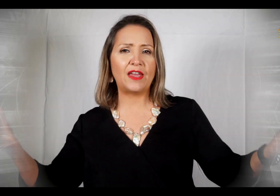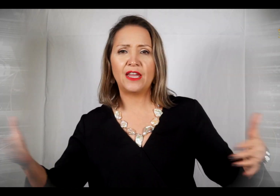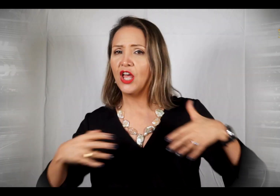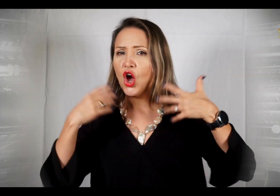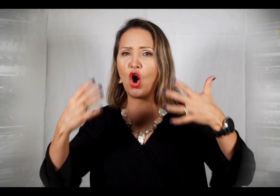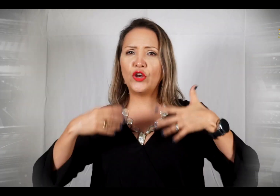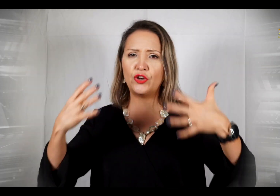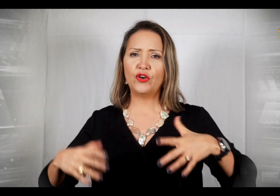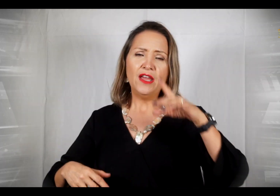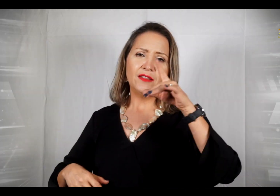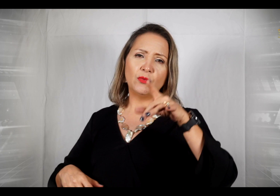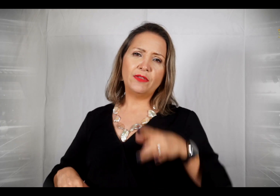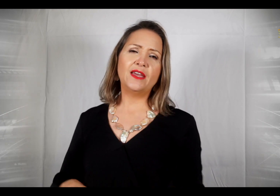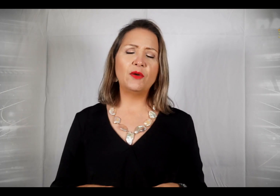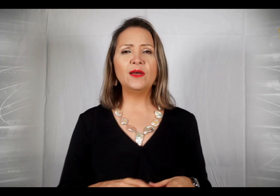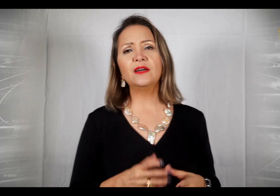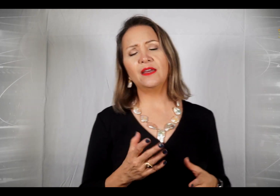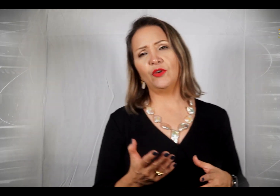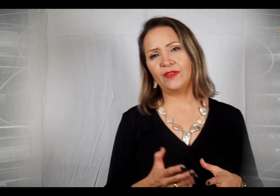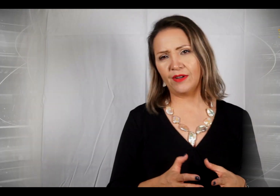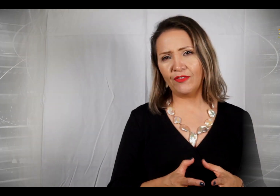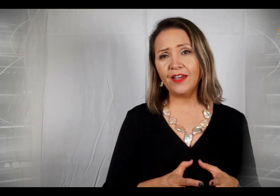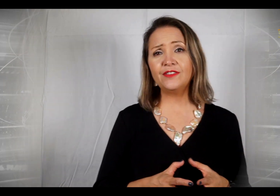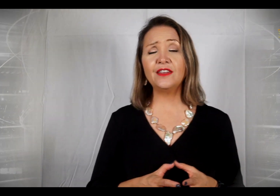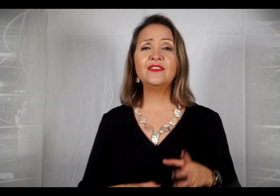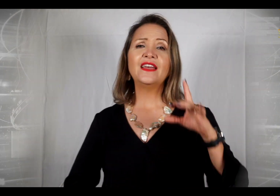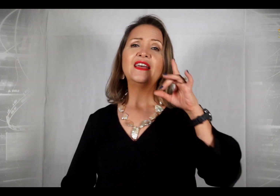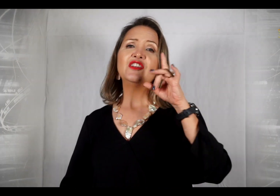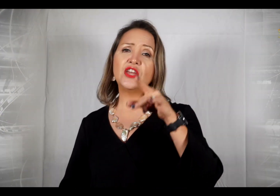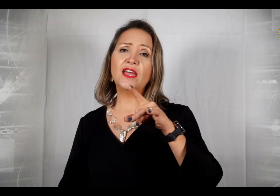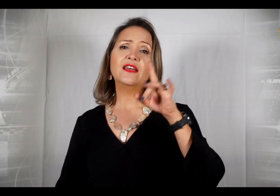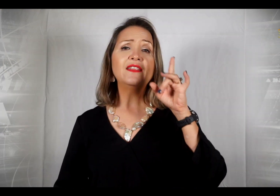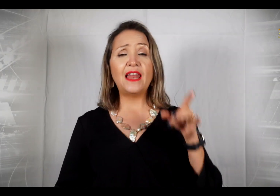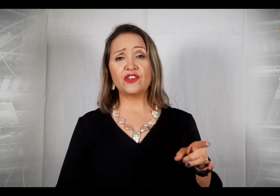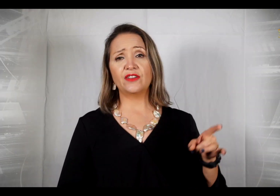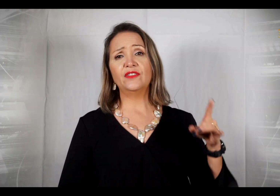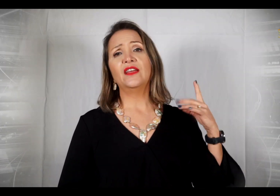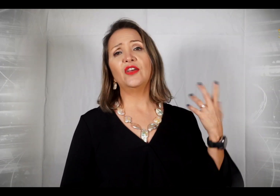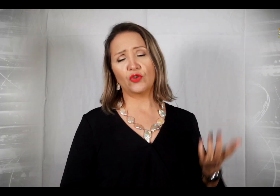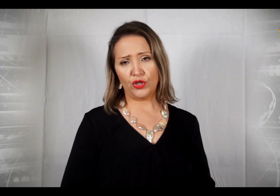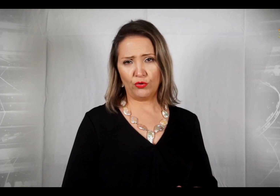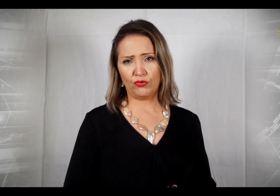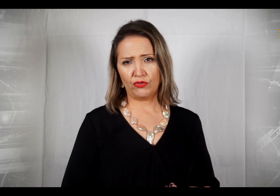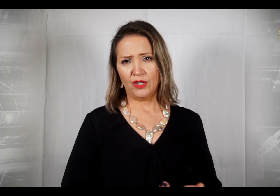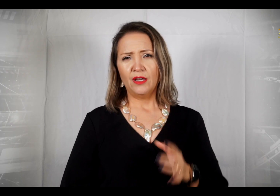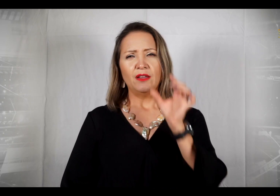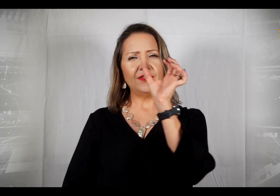saying on and on. The one thing I will give you as an advice is check the lashes that you're going to use. See